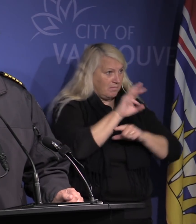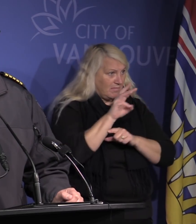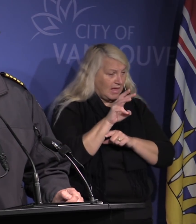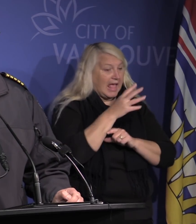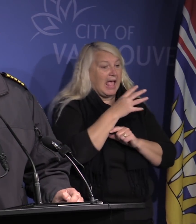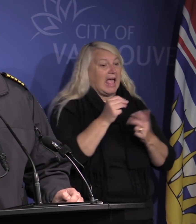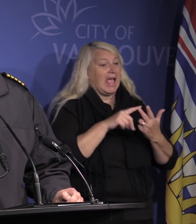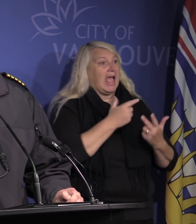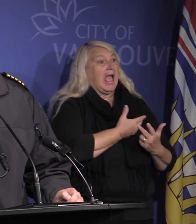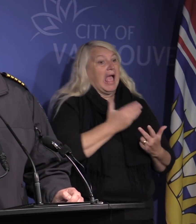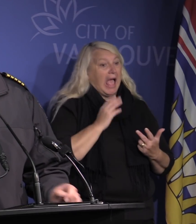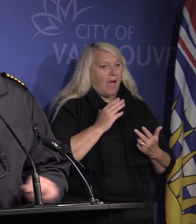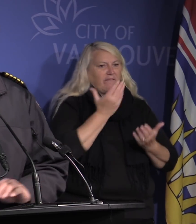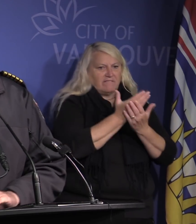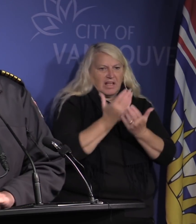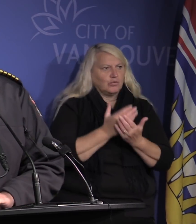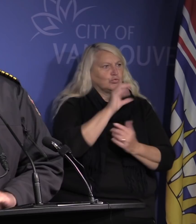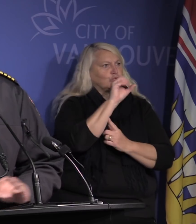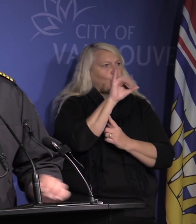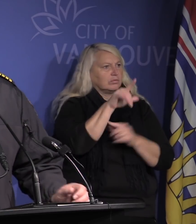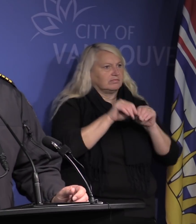our verified social feeds.